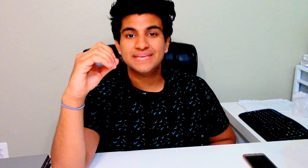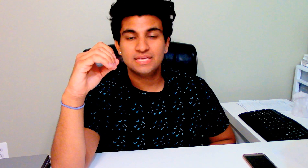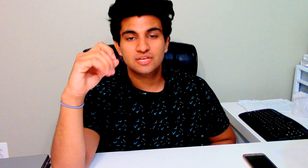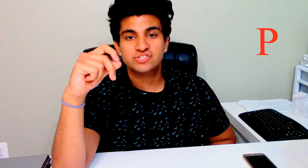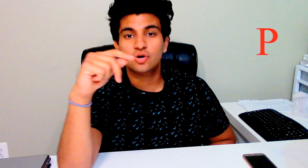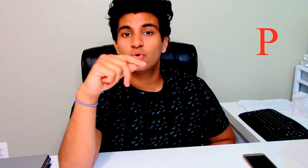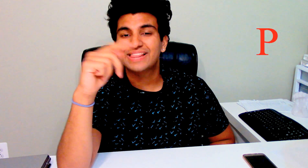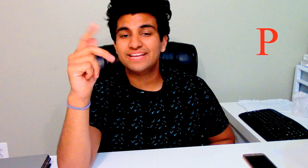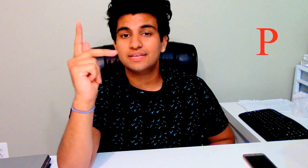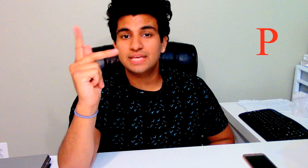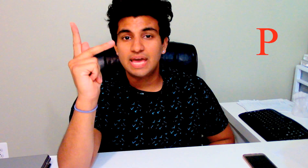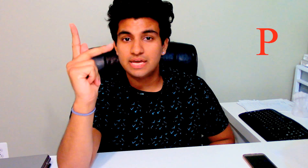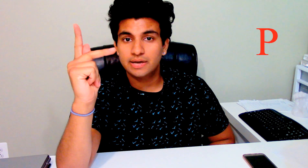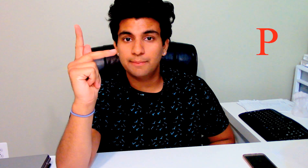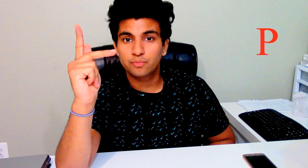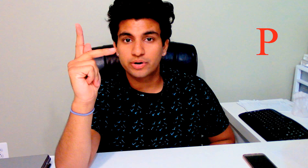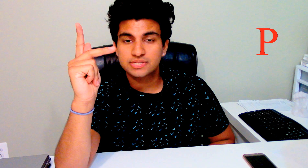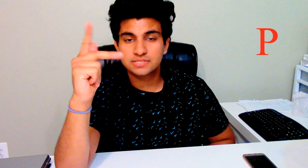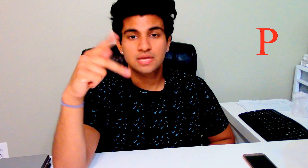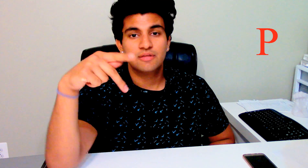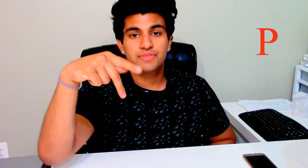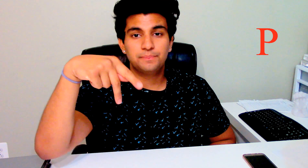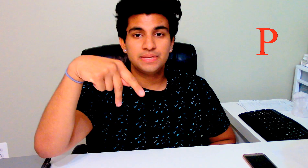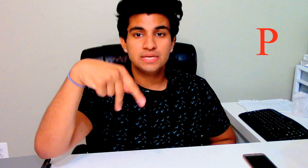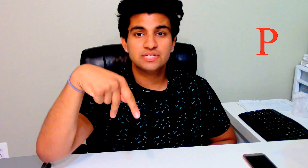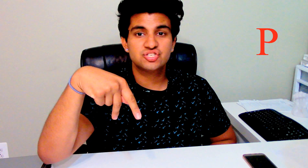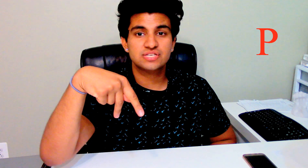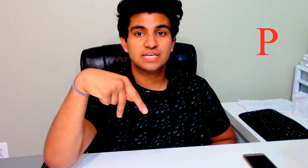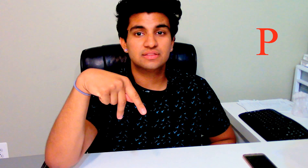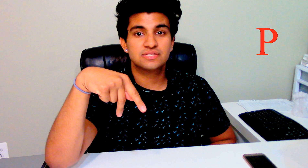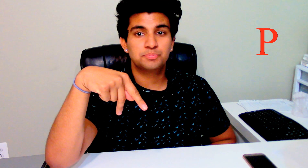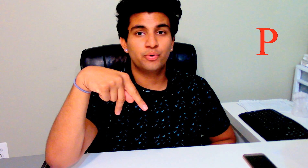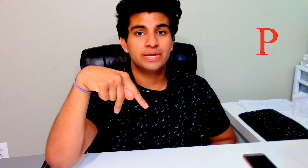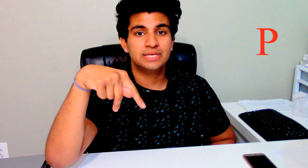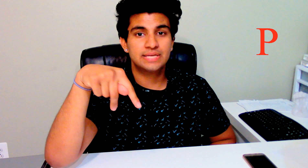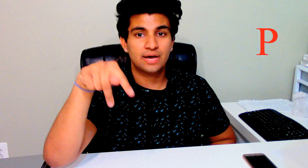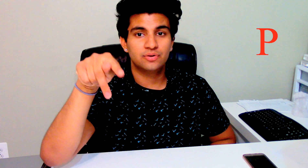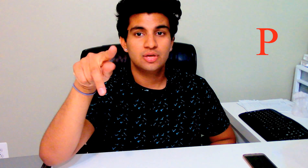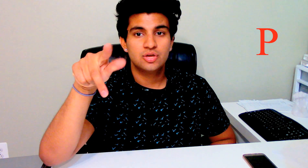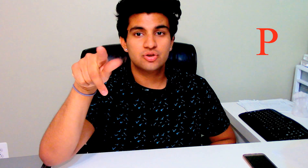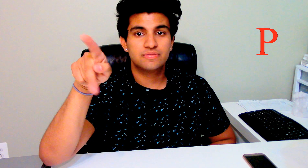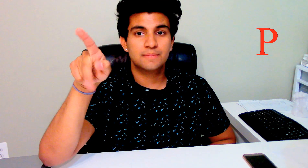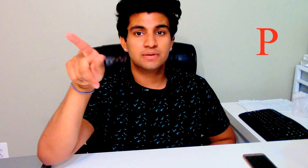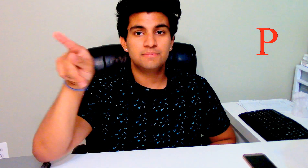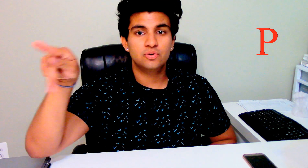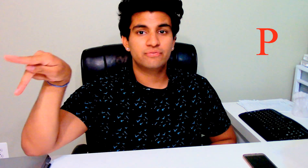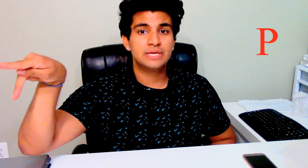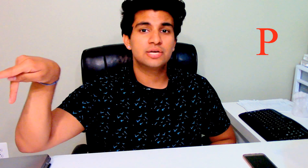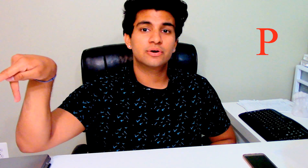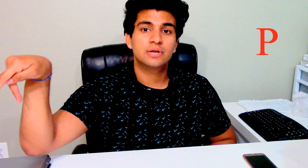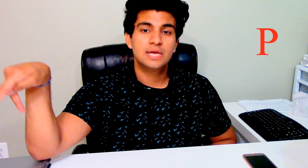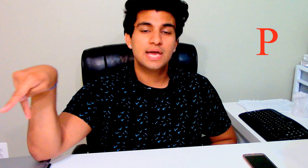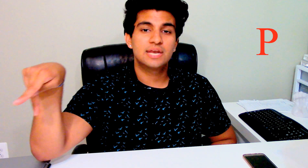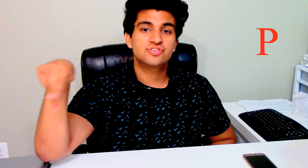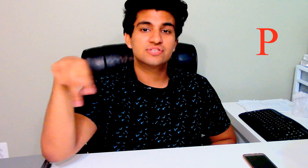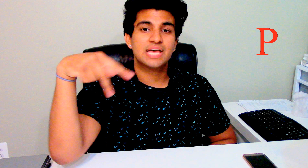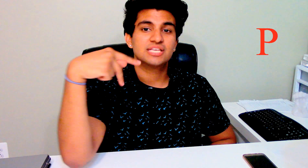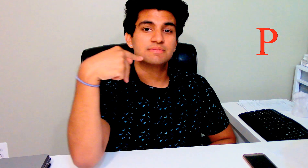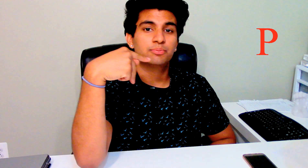L-M-N-O-P. So like the K upwards, the P is just like this, pointing down. Your thumb can be over here, and it just has to be pointing